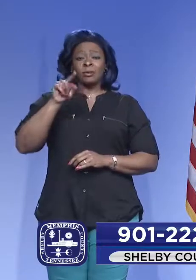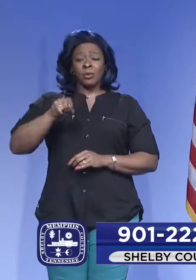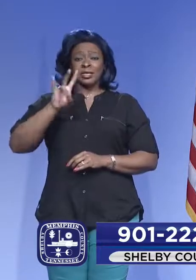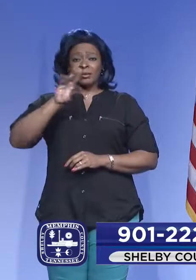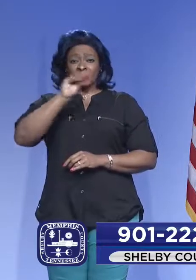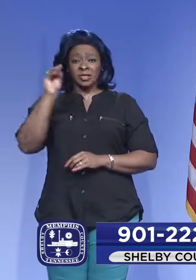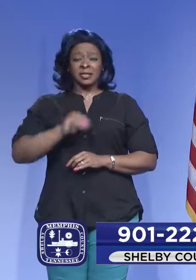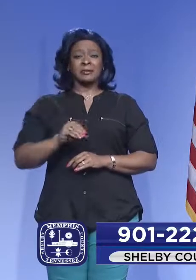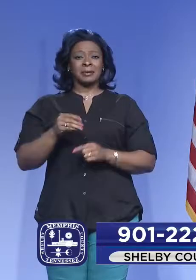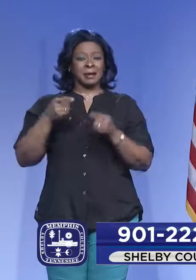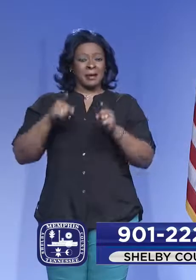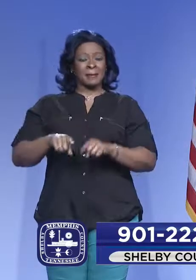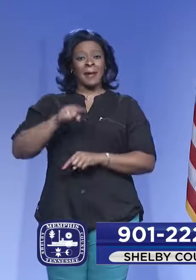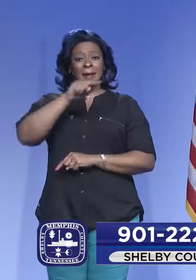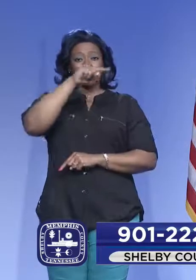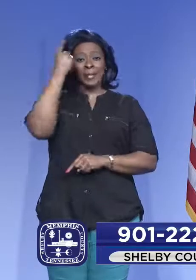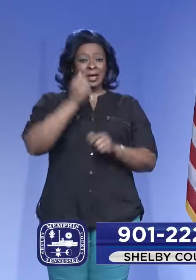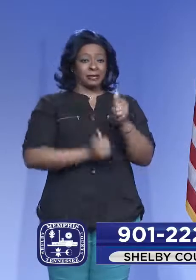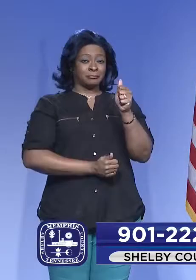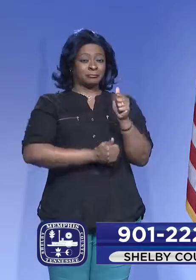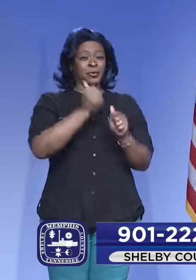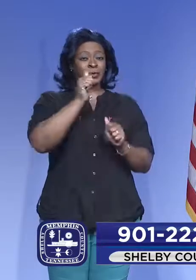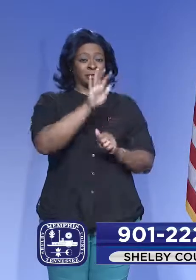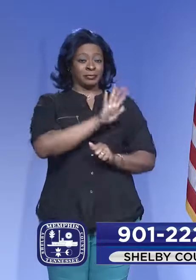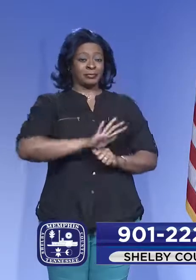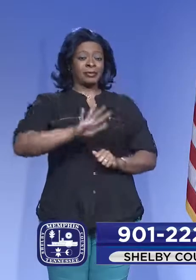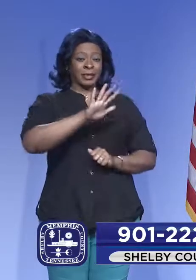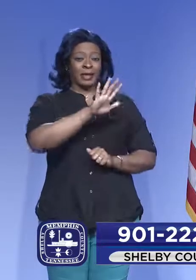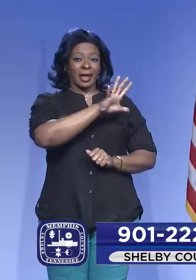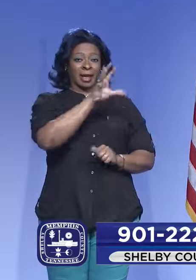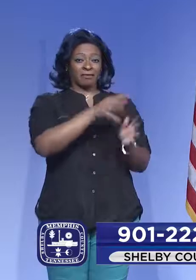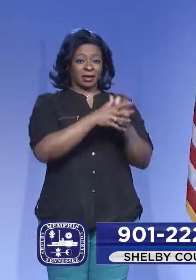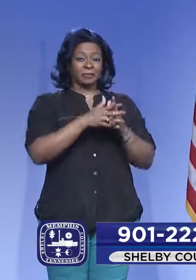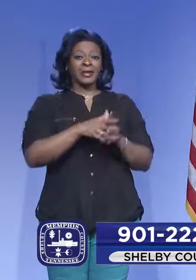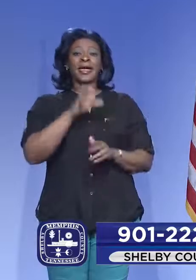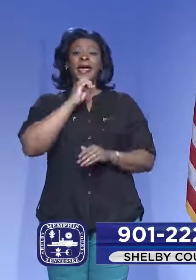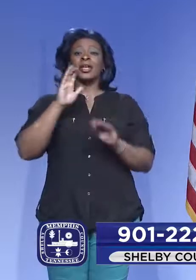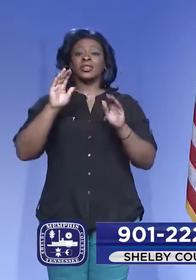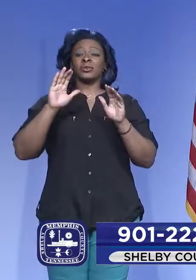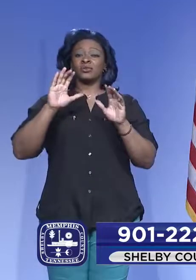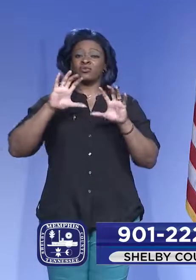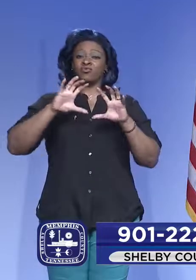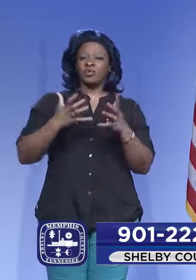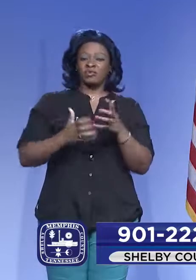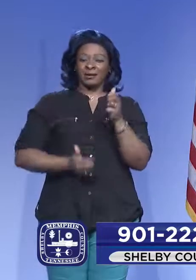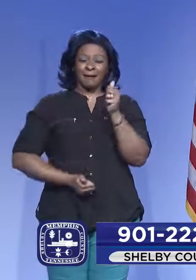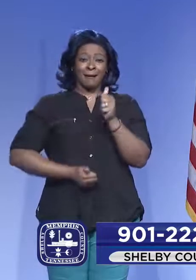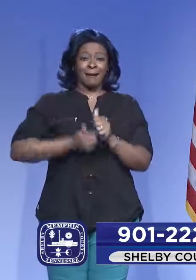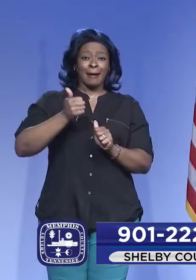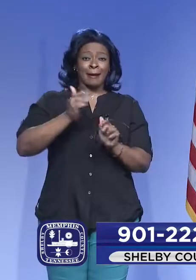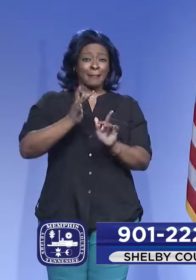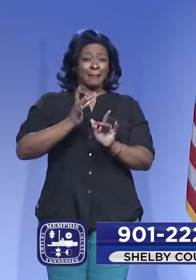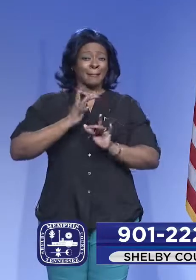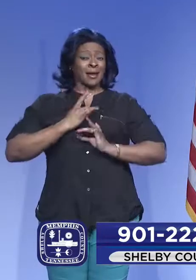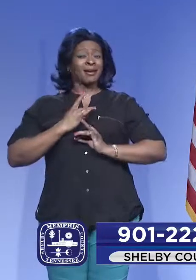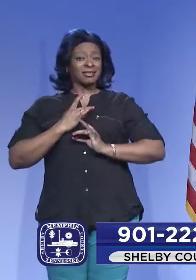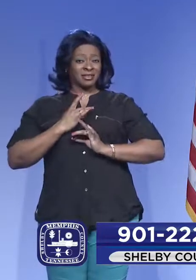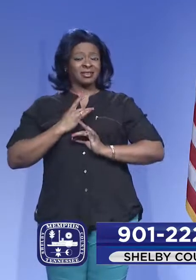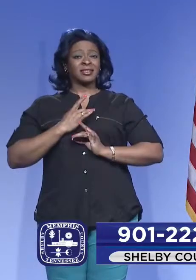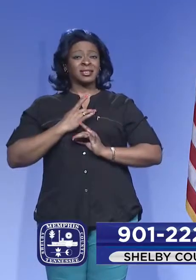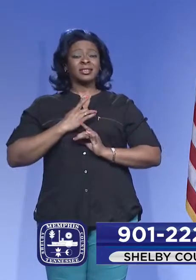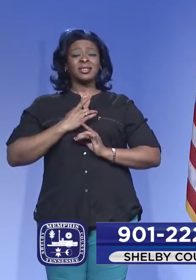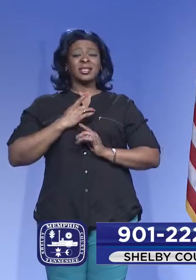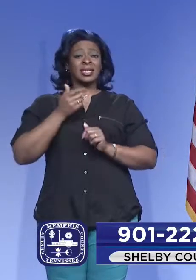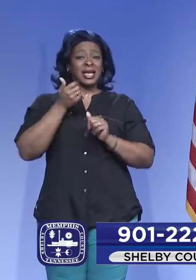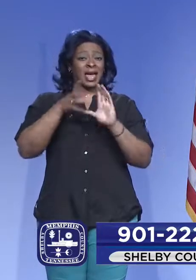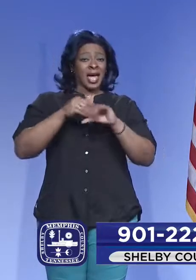77.7% have occurred in Black residents of Shelby County. And the age group with the highest case rate per 100,000